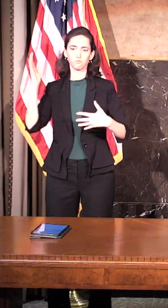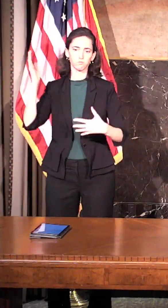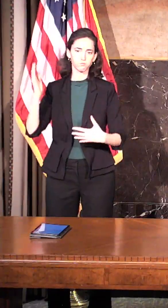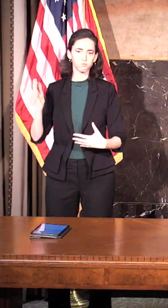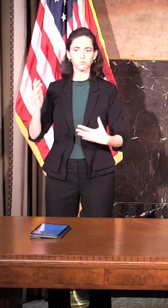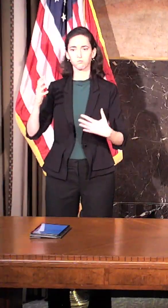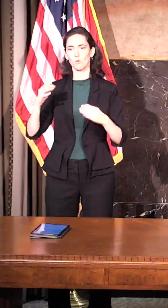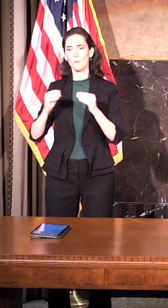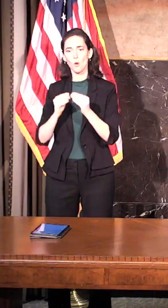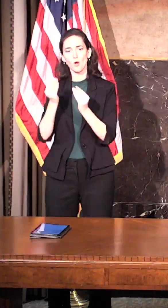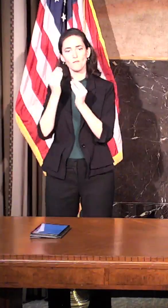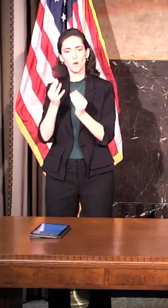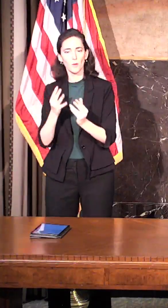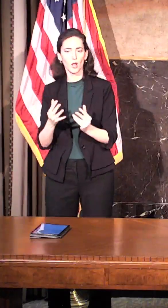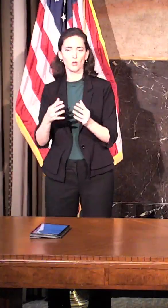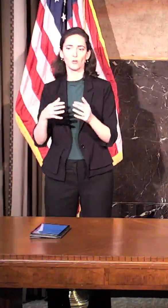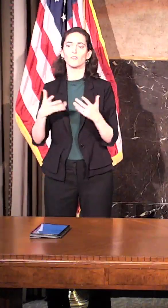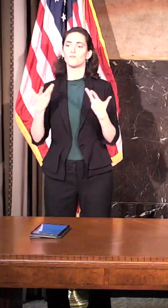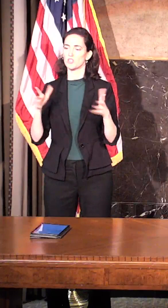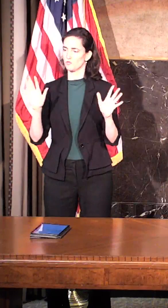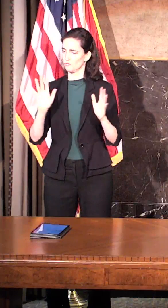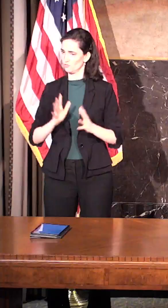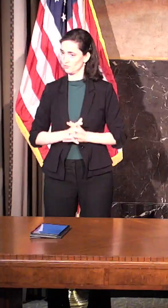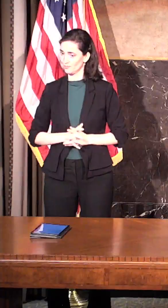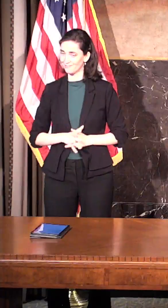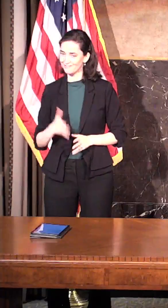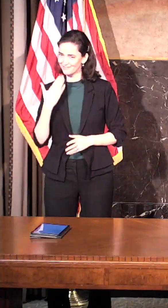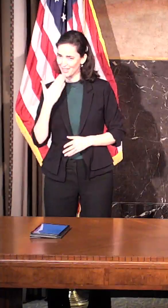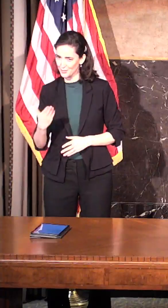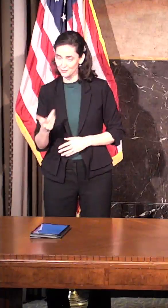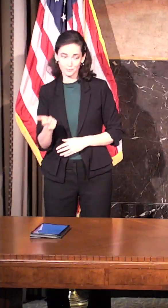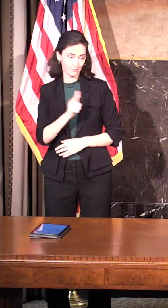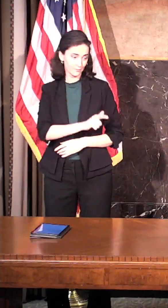some additional information, then we'll wrap up. Thank you.